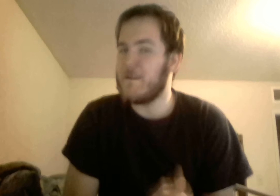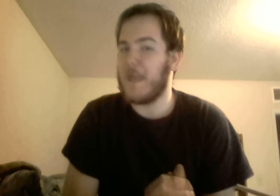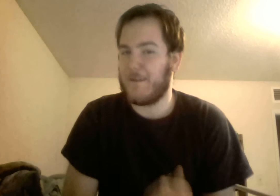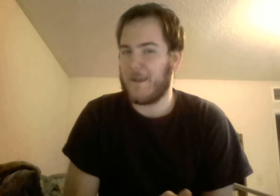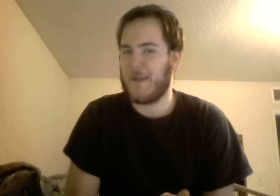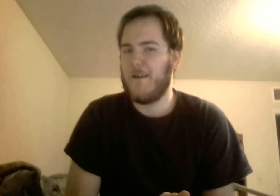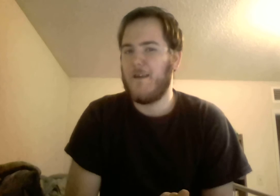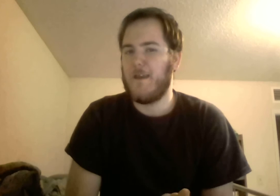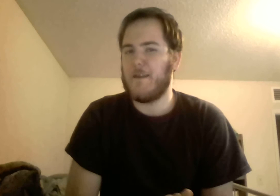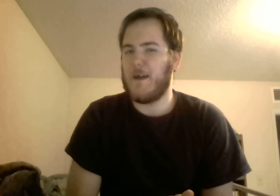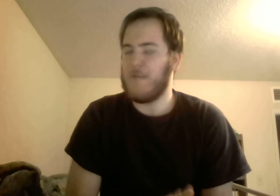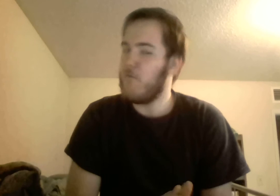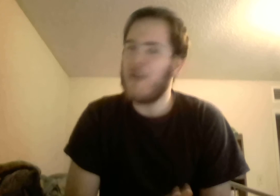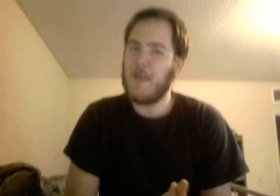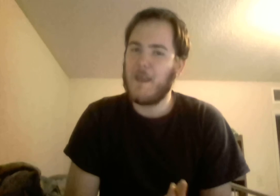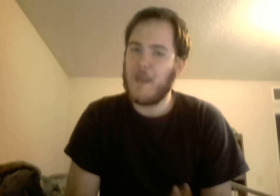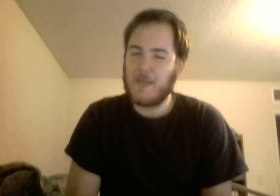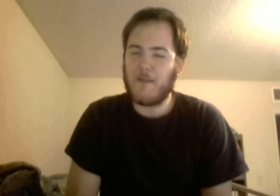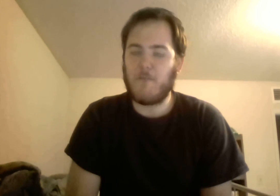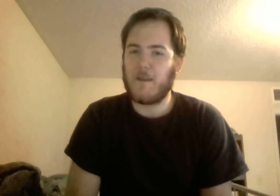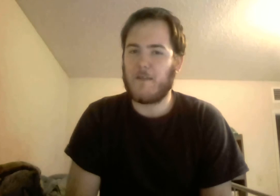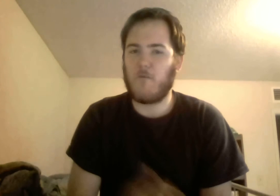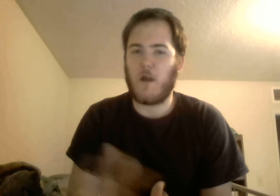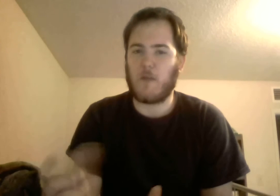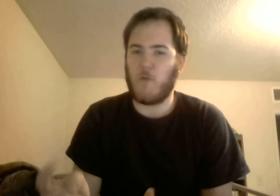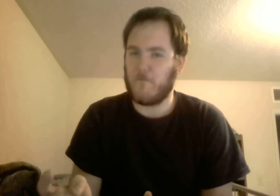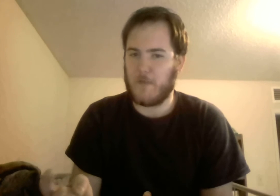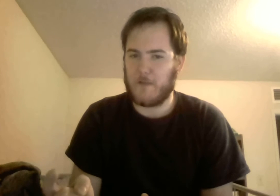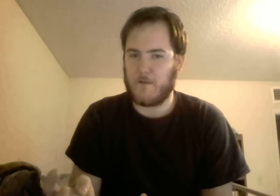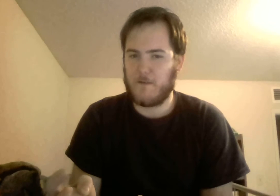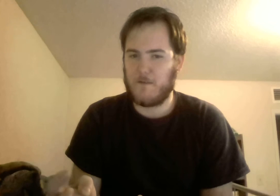the ending. And I haven't read any, I've read probably like one video on it.